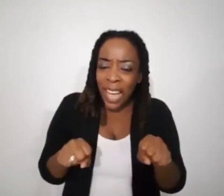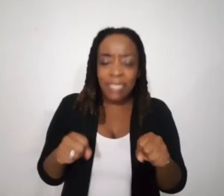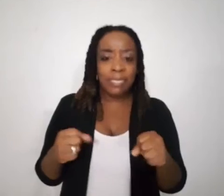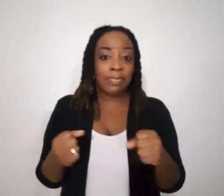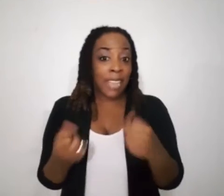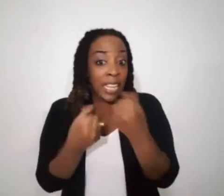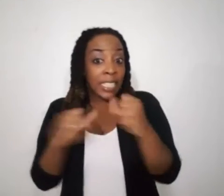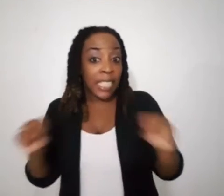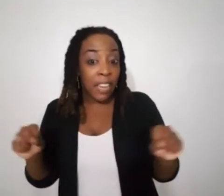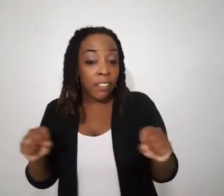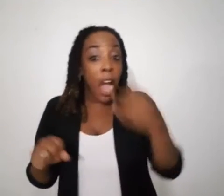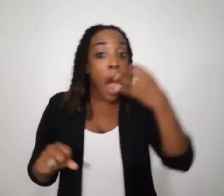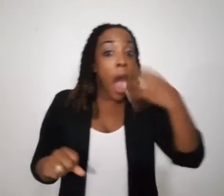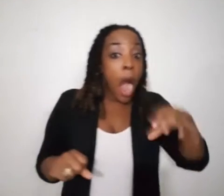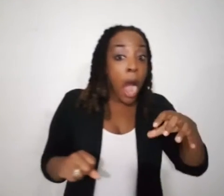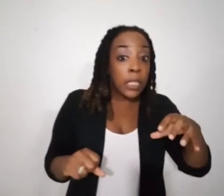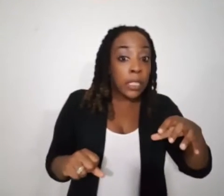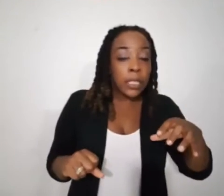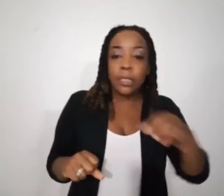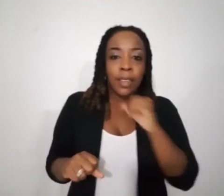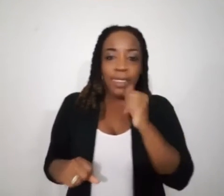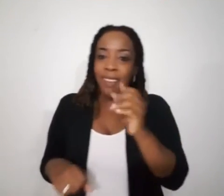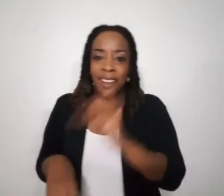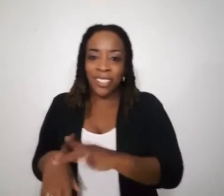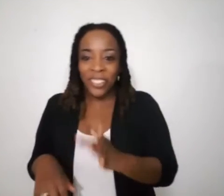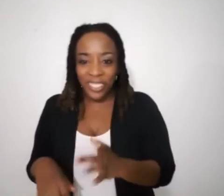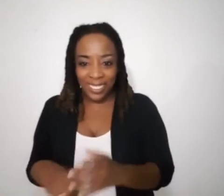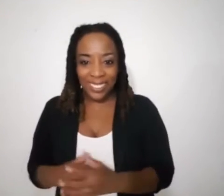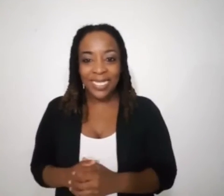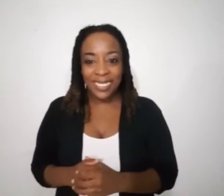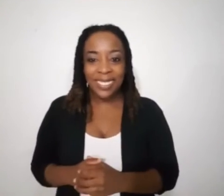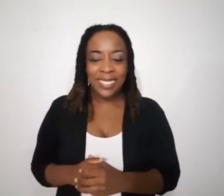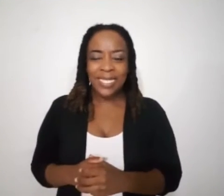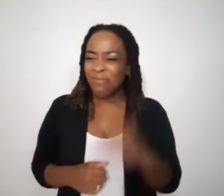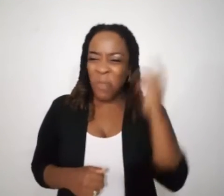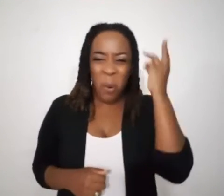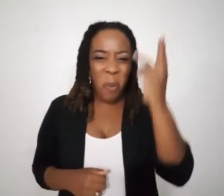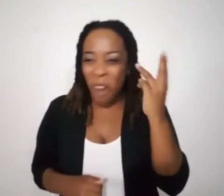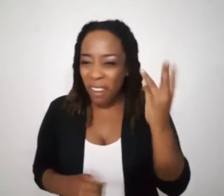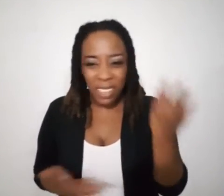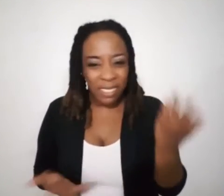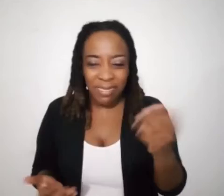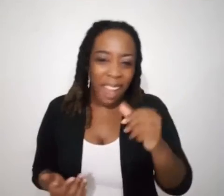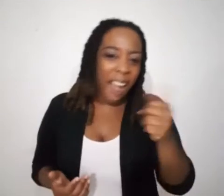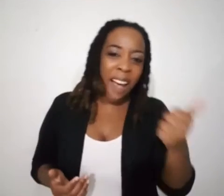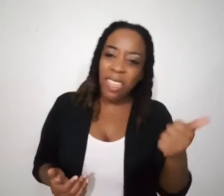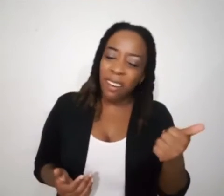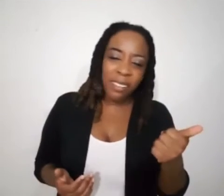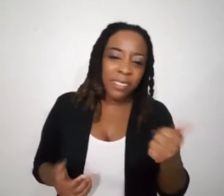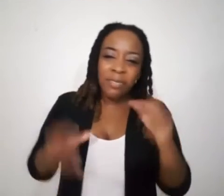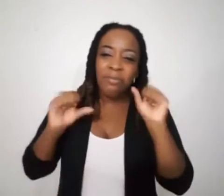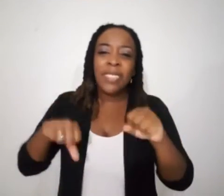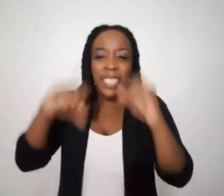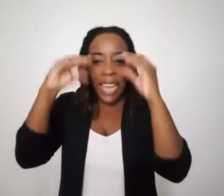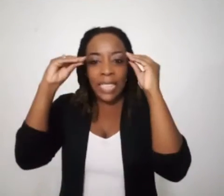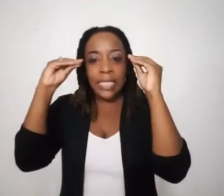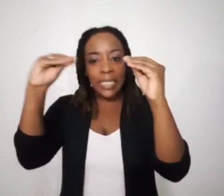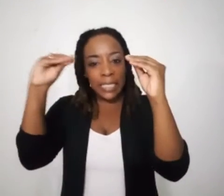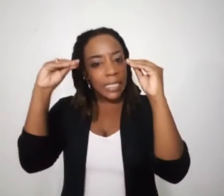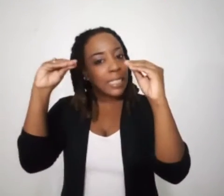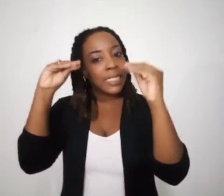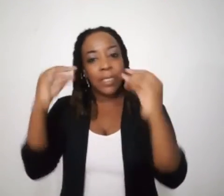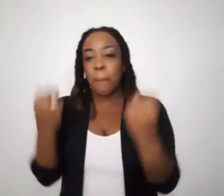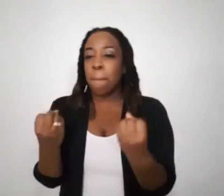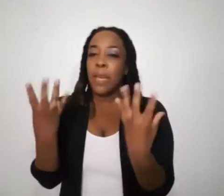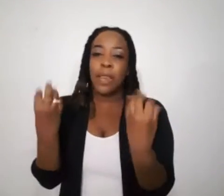be touched. Don't worry too much about those other things. You can teach your child so many skills when